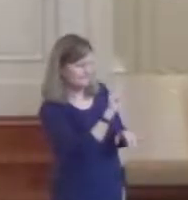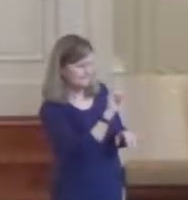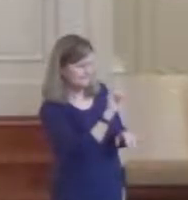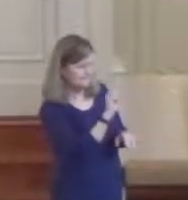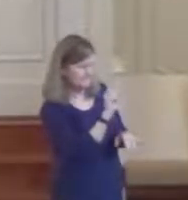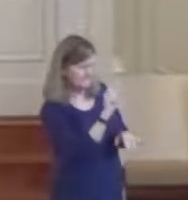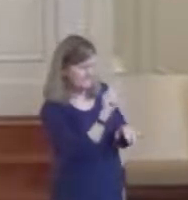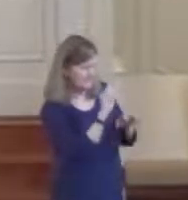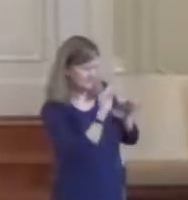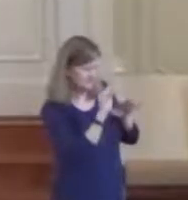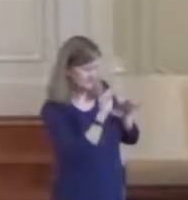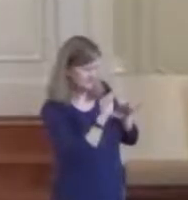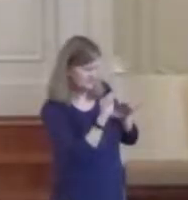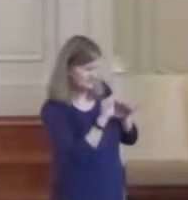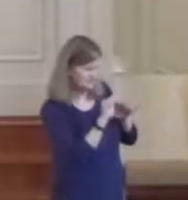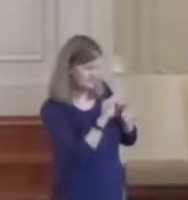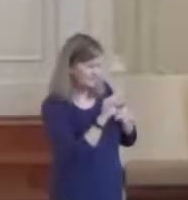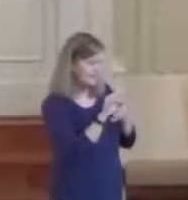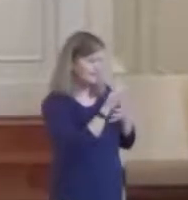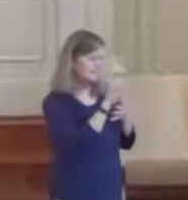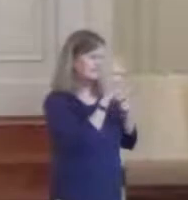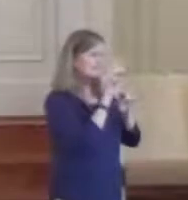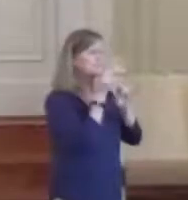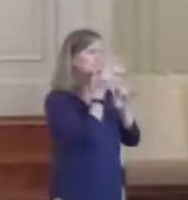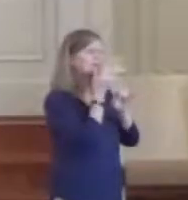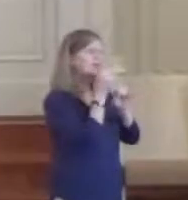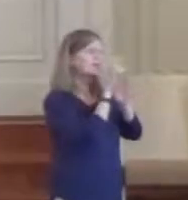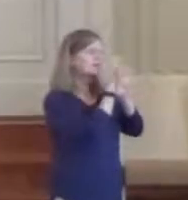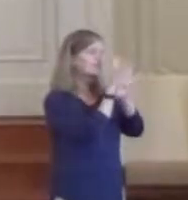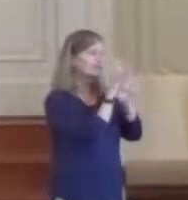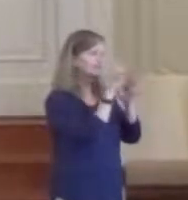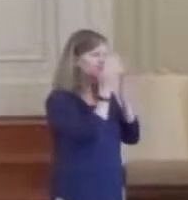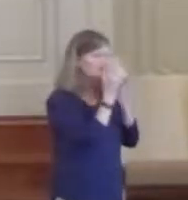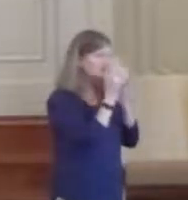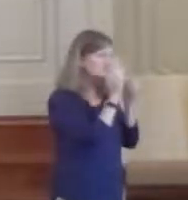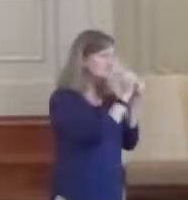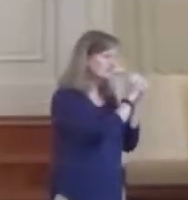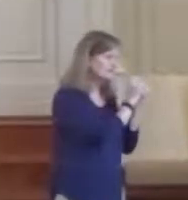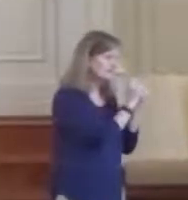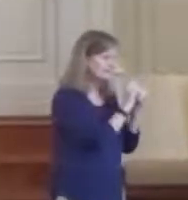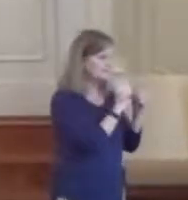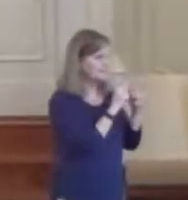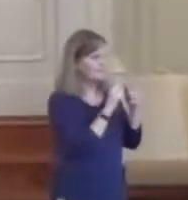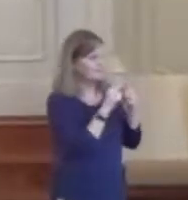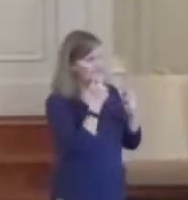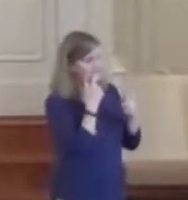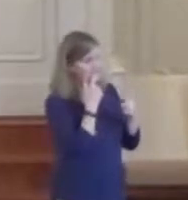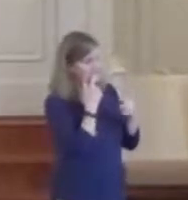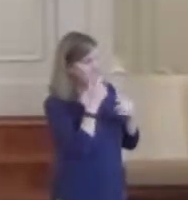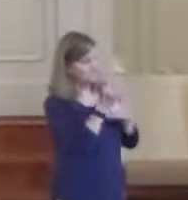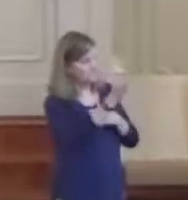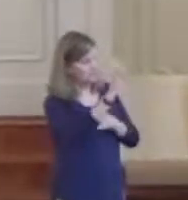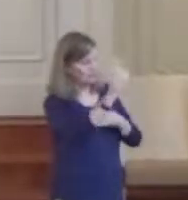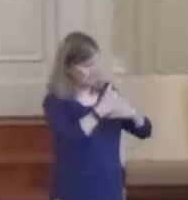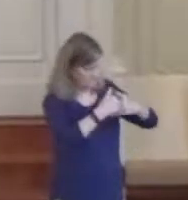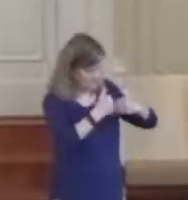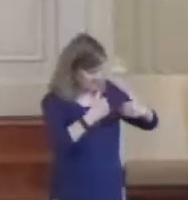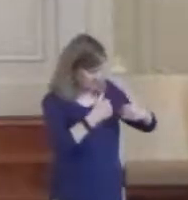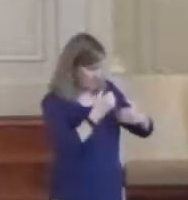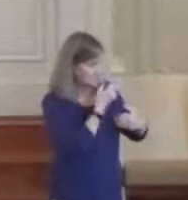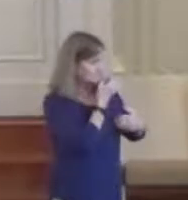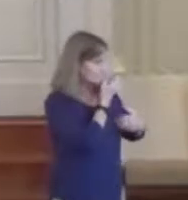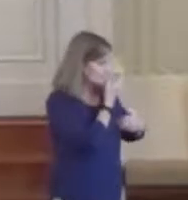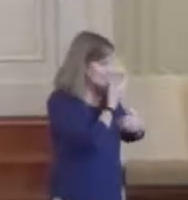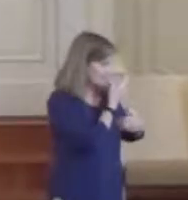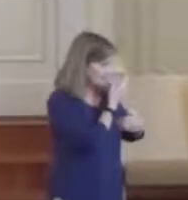or a dawn where light and darkness are all mixed together. And then it says that God separates the light from the darkness and